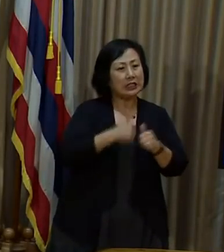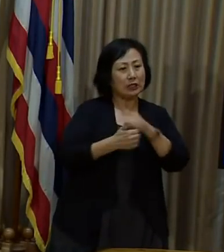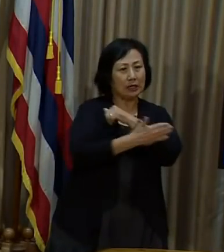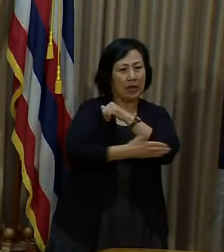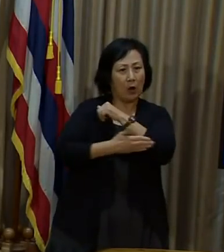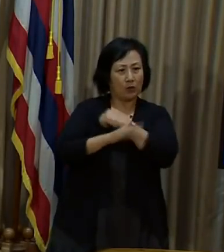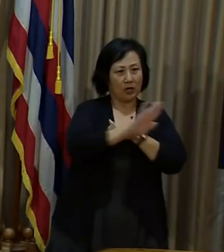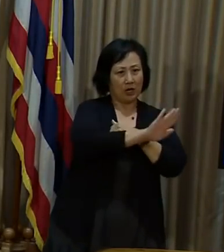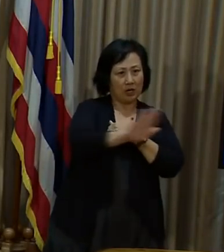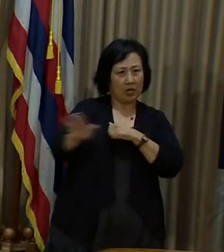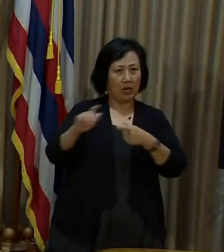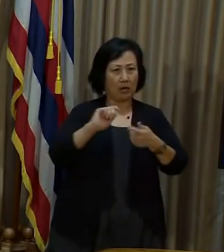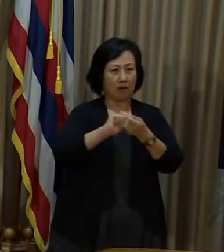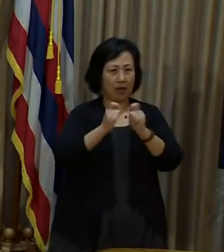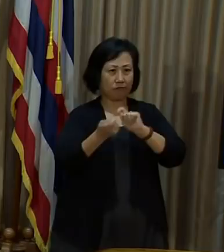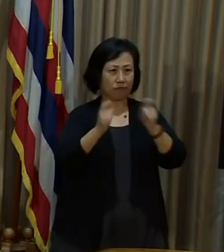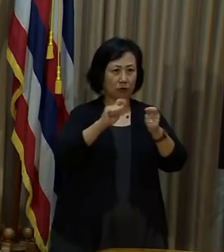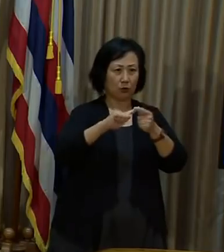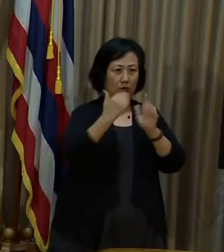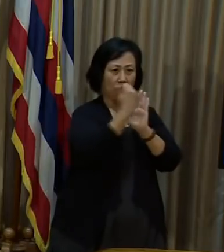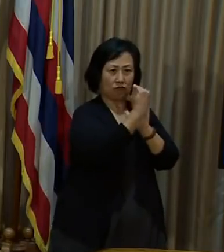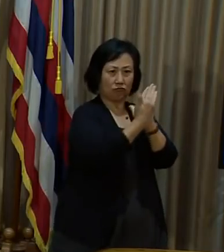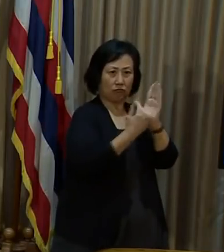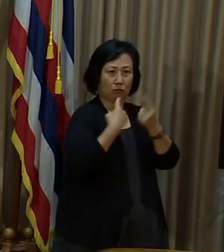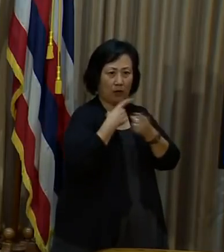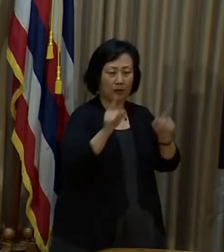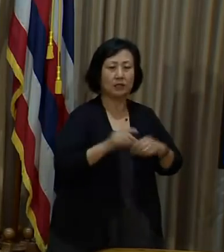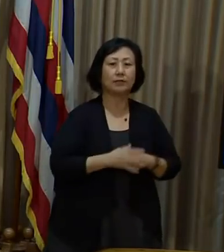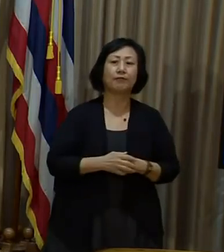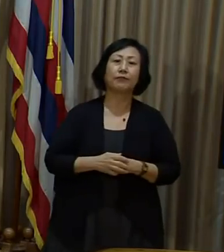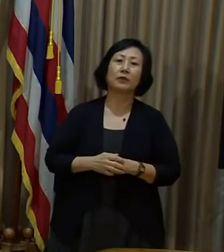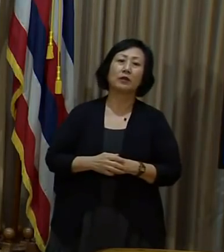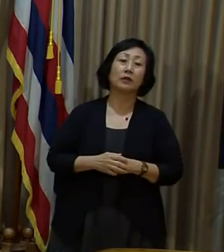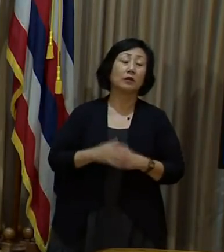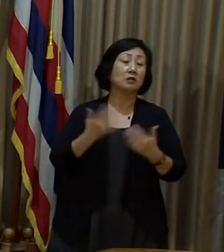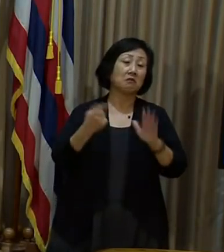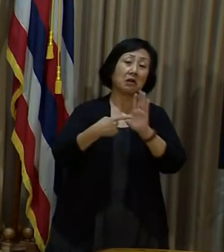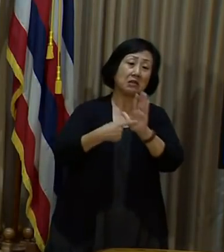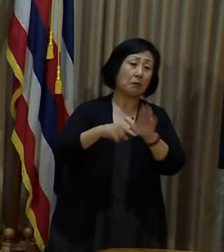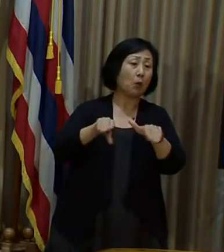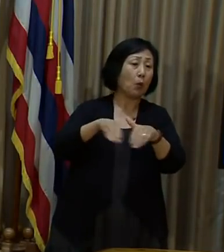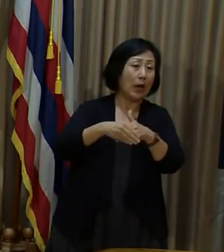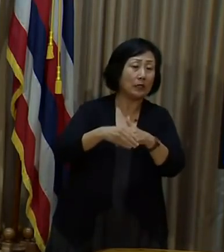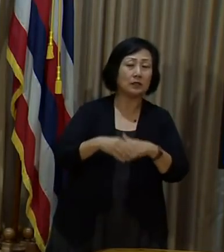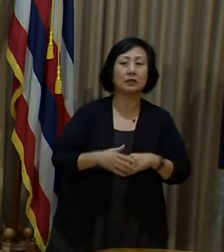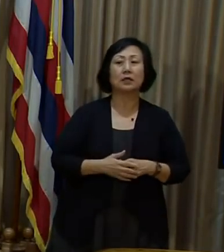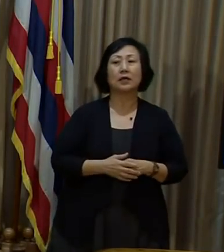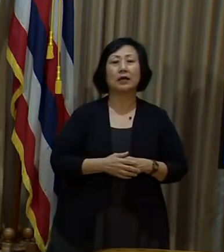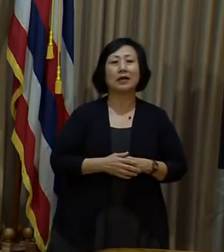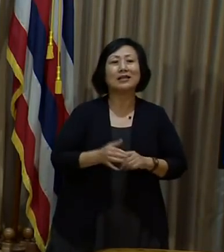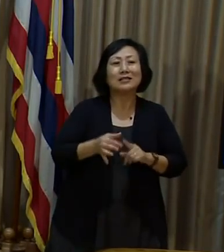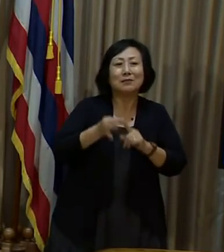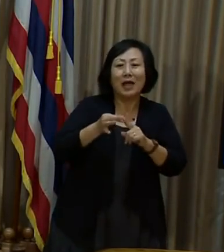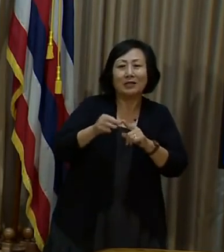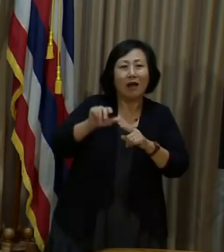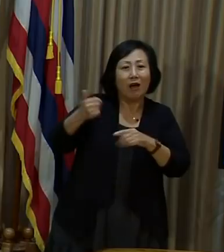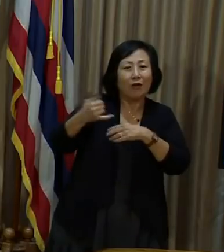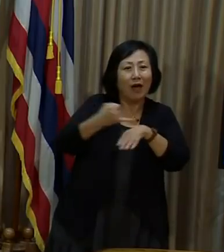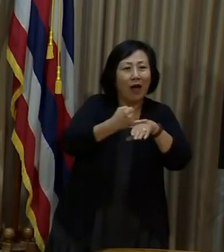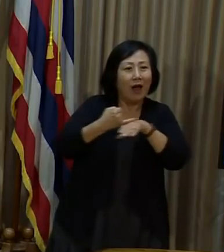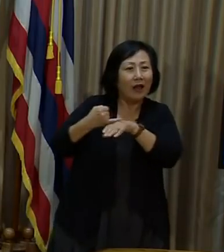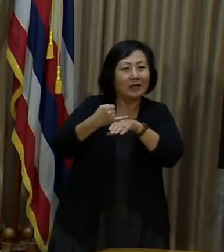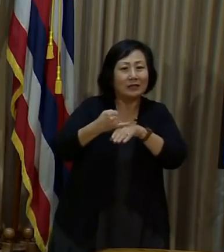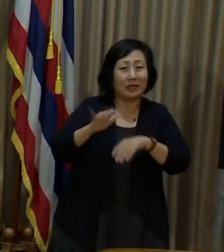making adjustments as well. In some instances, for weddings, for example, especially on neighbor islands where the